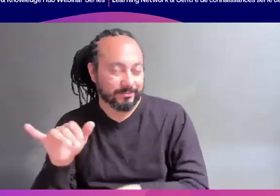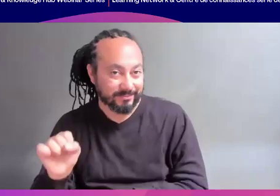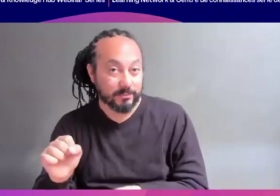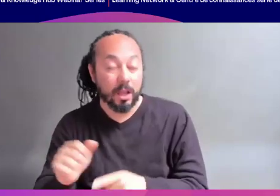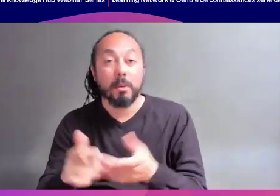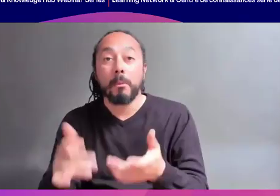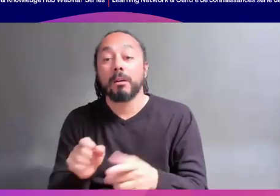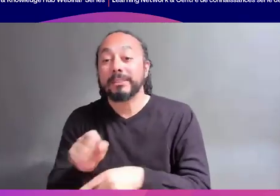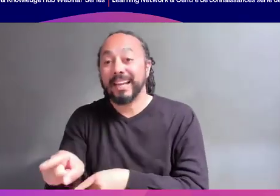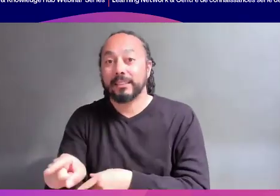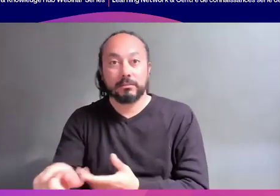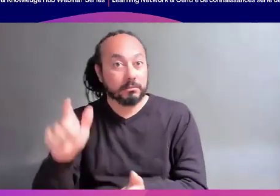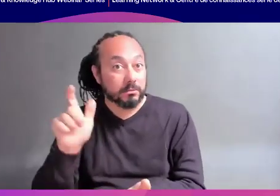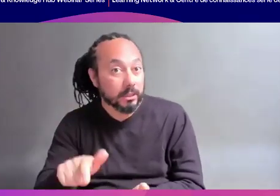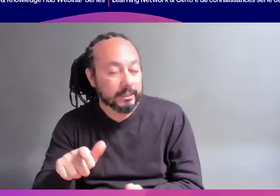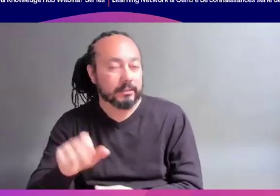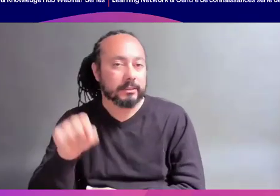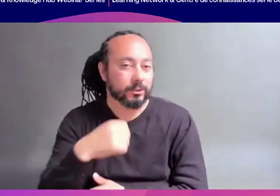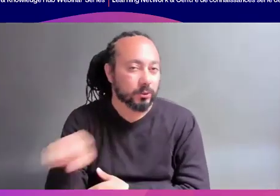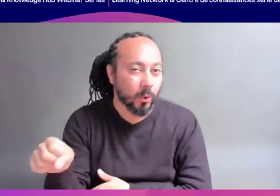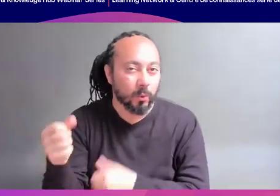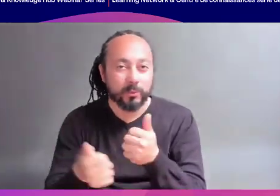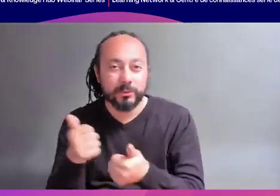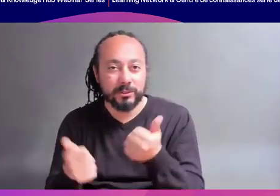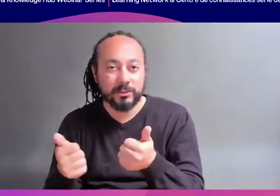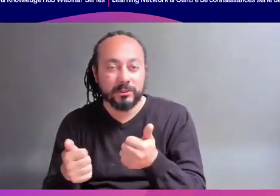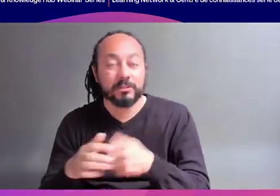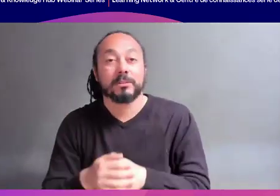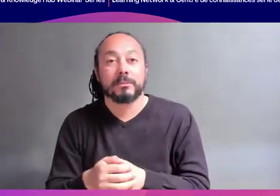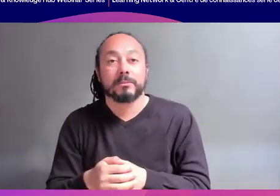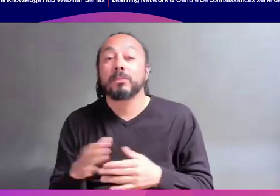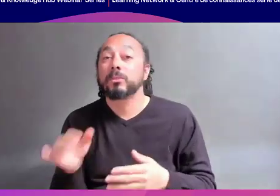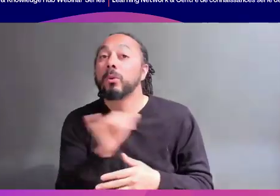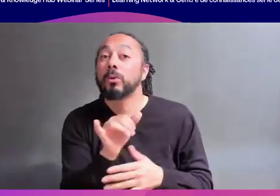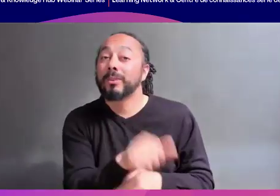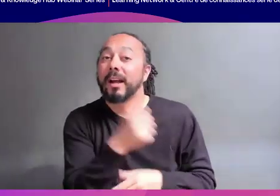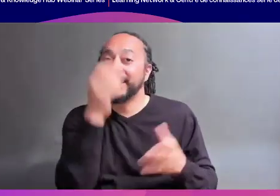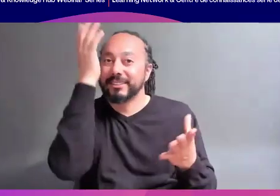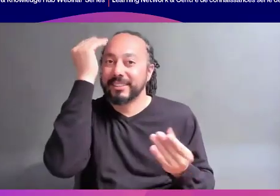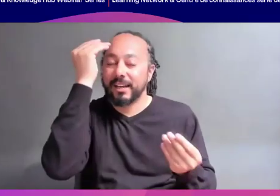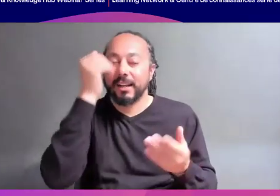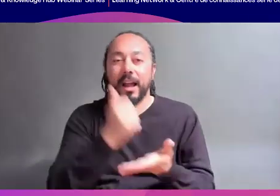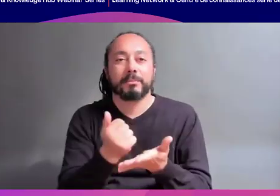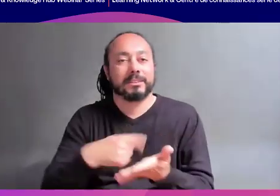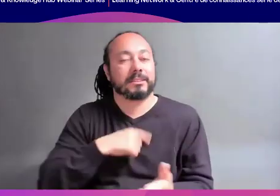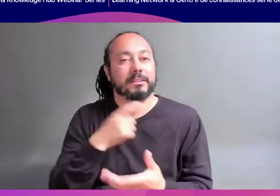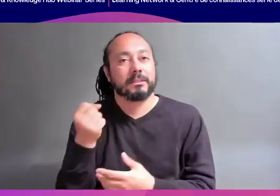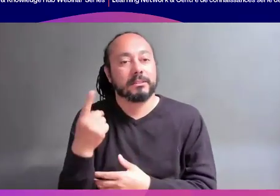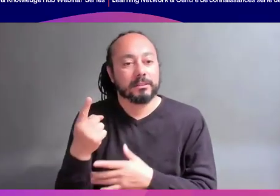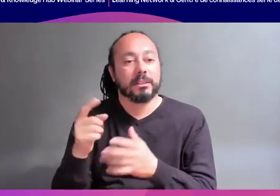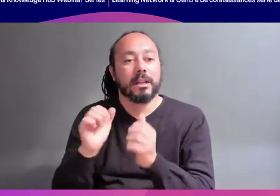text. So among other data, that's a way for us to understand how parents are working through connected